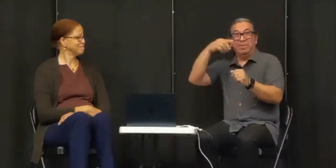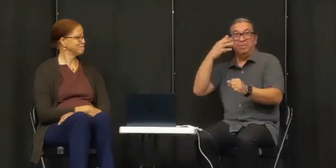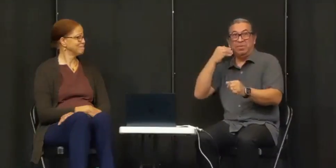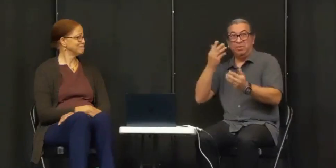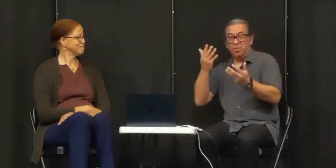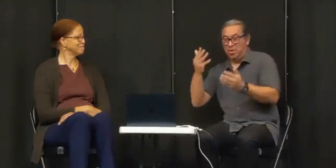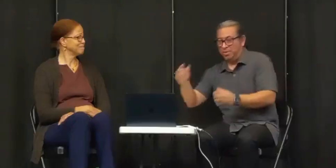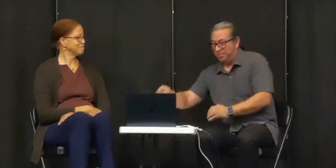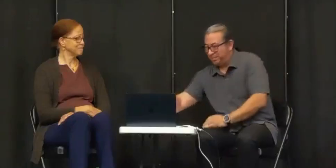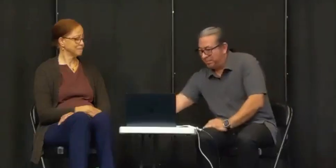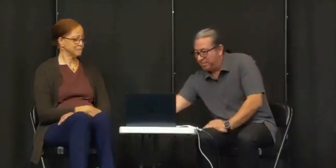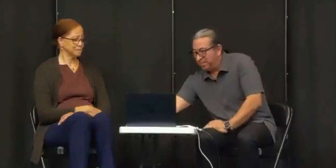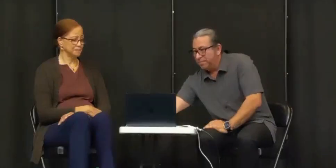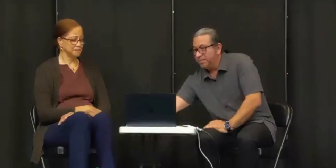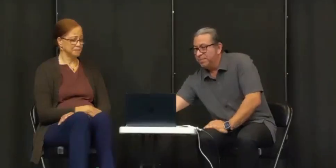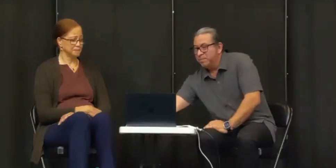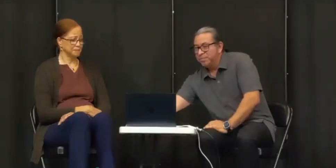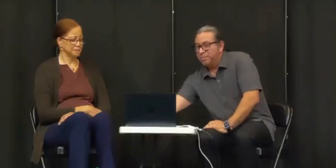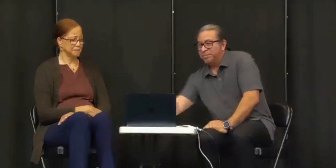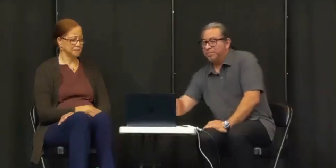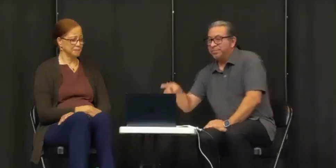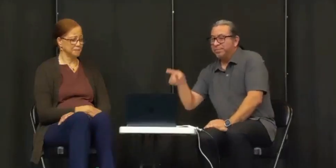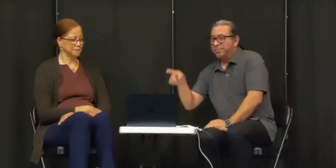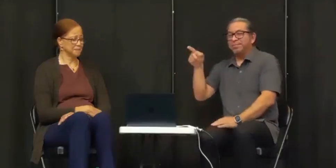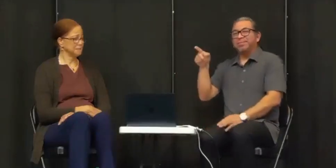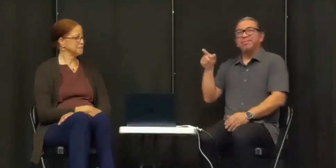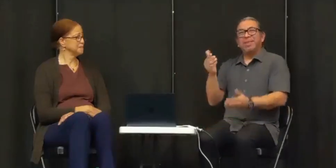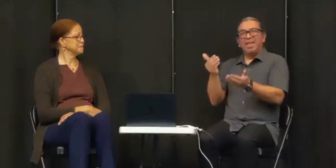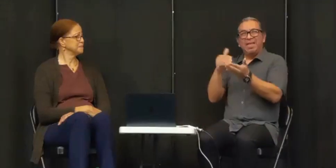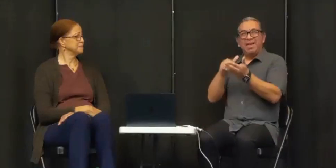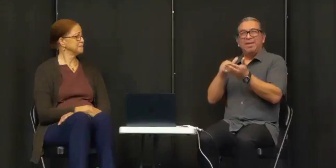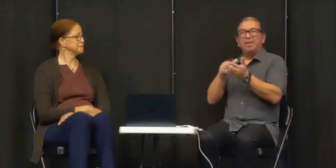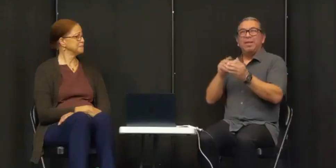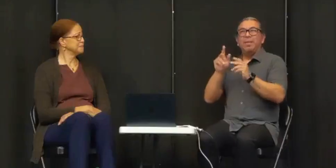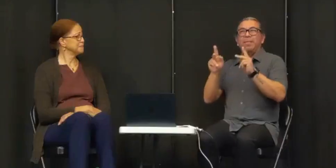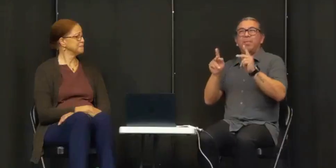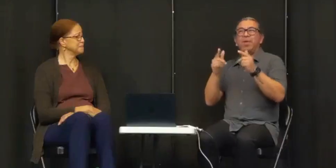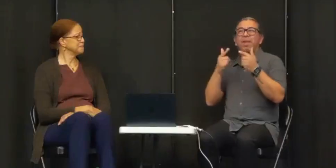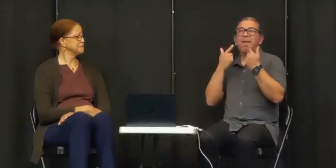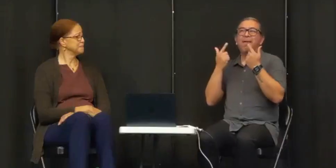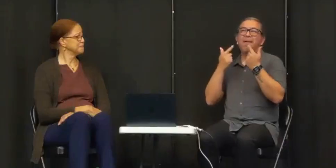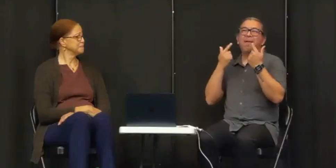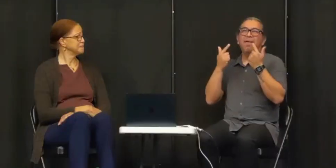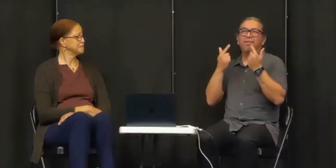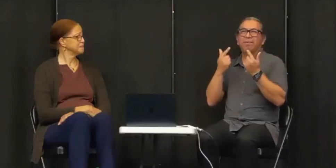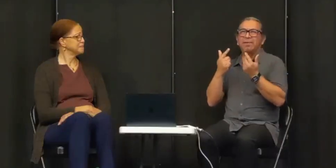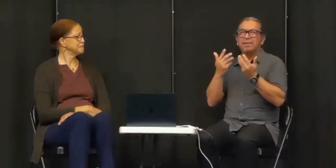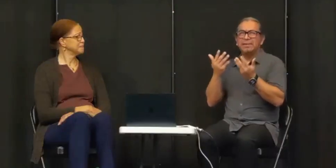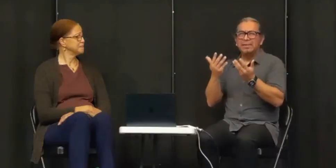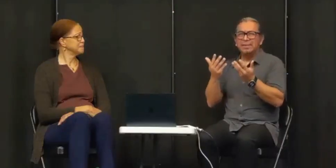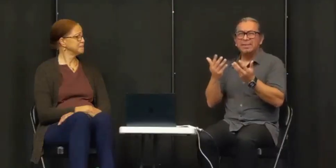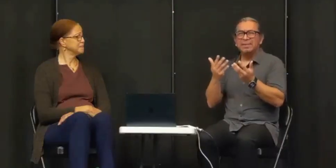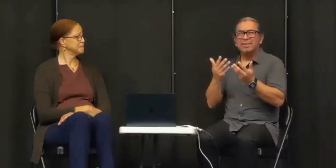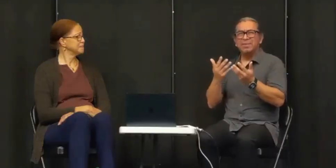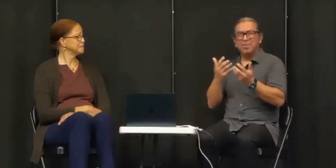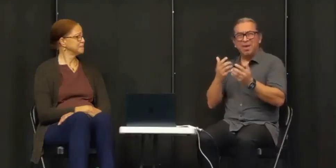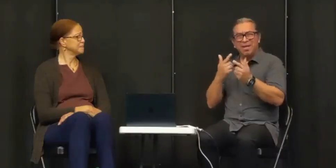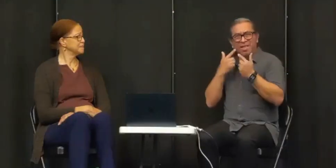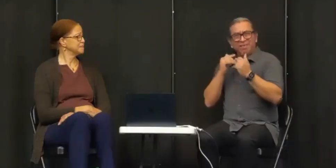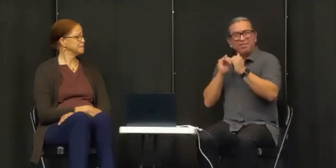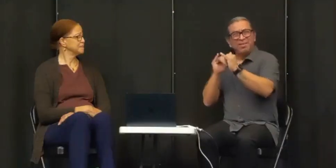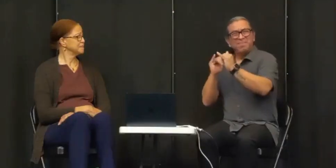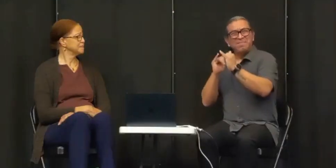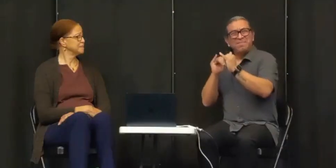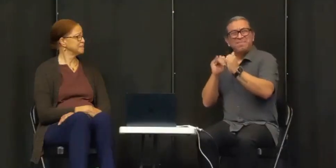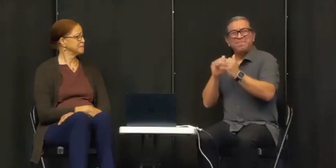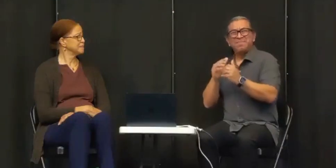Other common things that happen that maybe you experience. Again, people are laughing in the group, and you're kind of like,